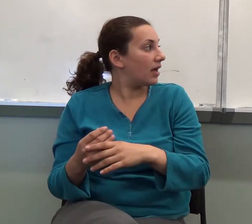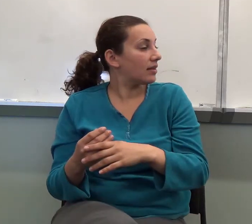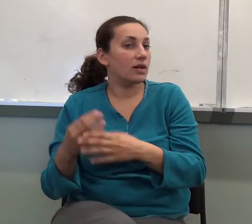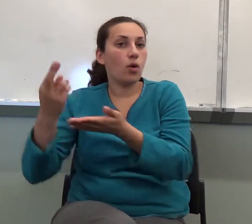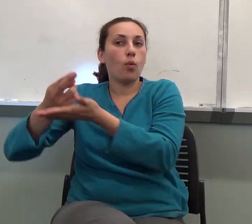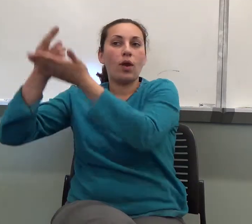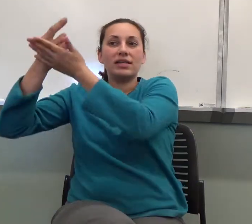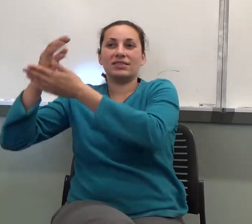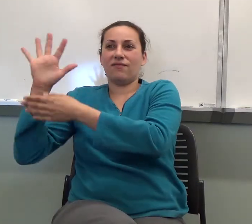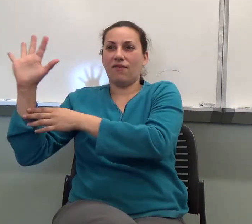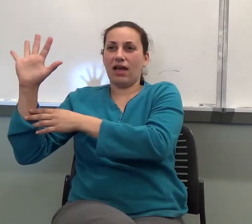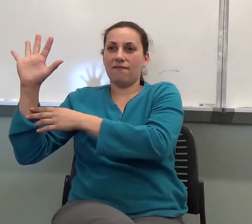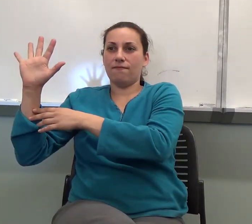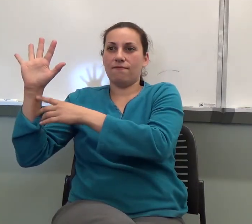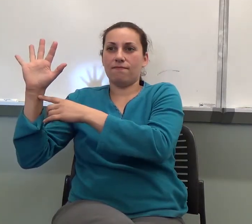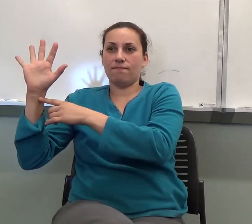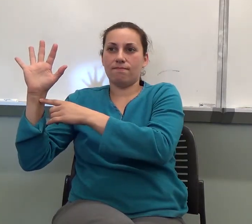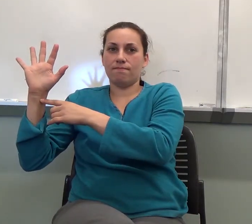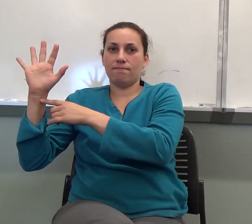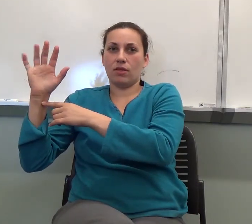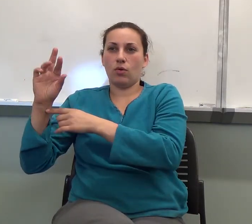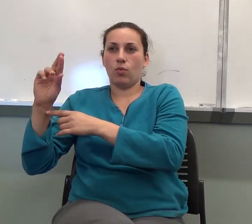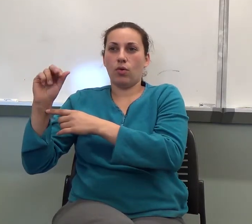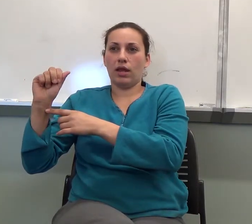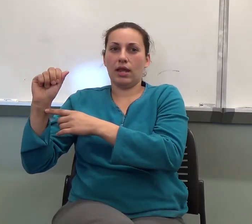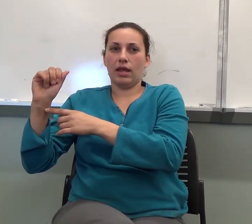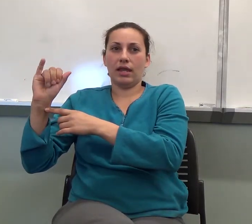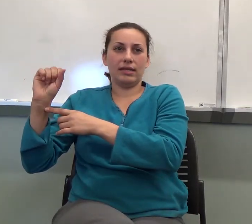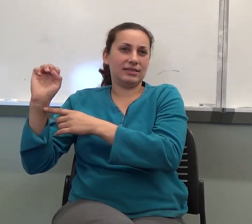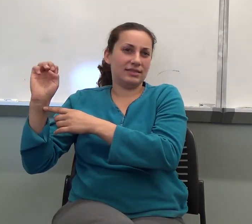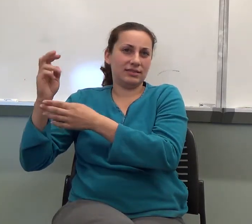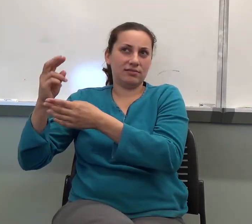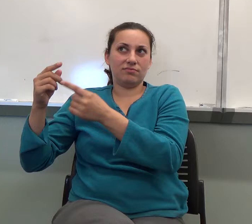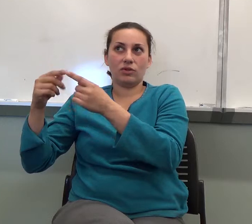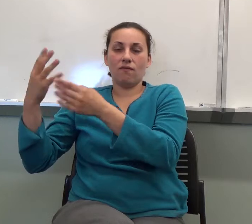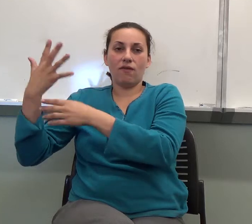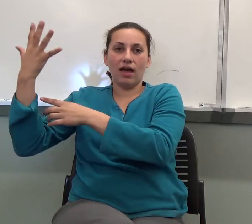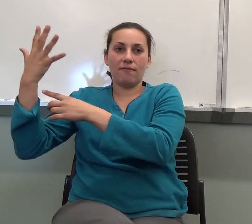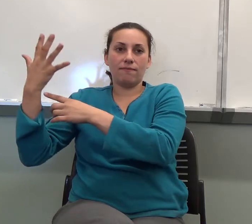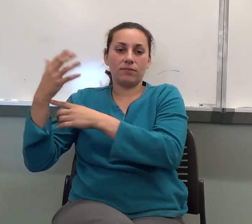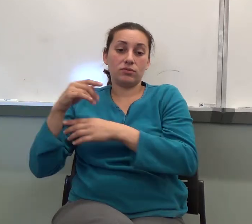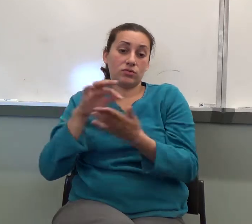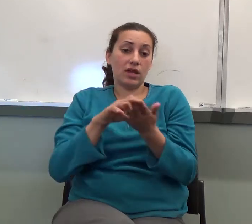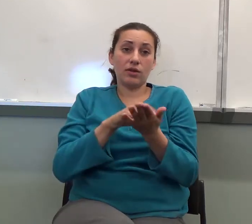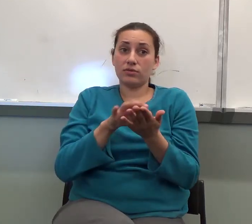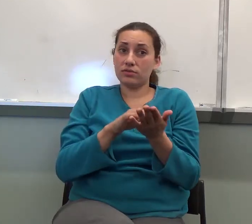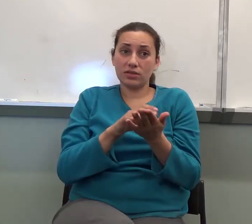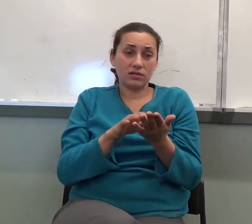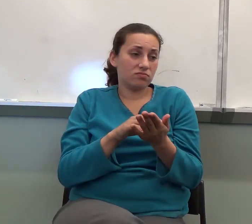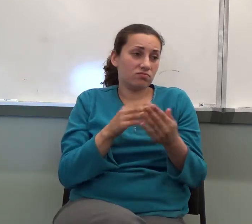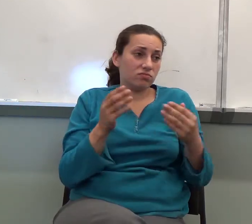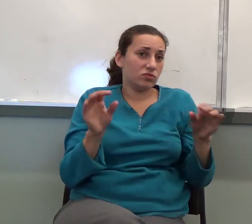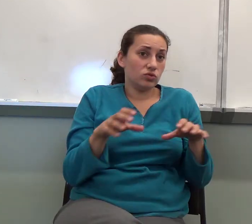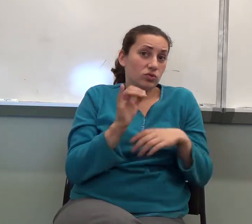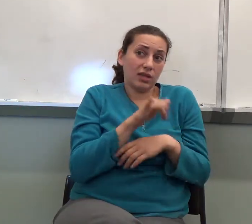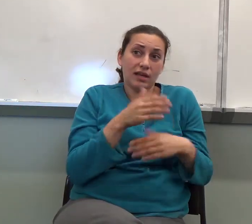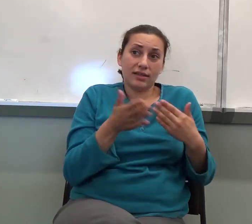Now you can do this in a couple ways. You can actually make your calculator do all these calculations, but